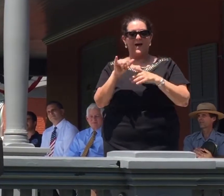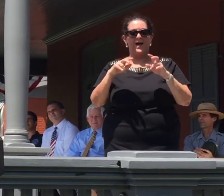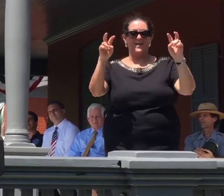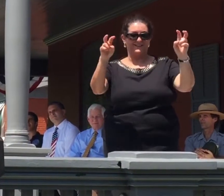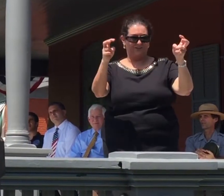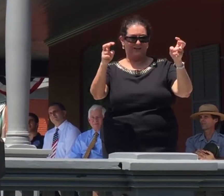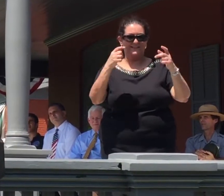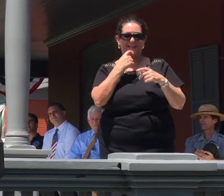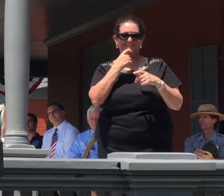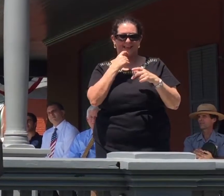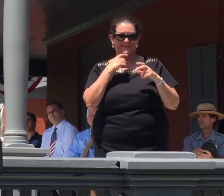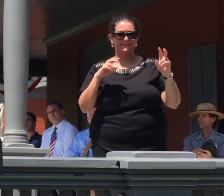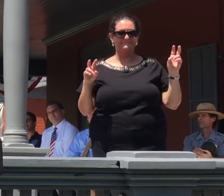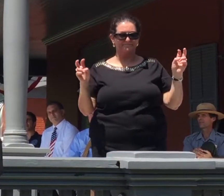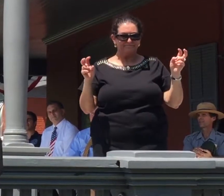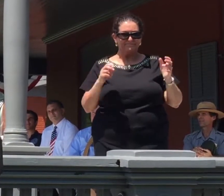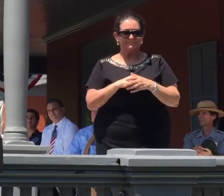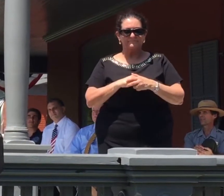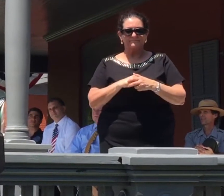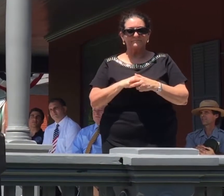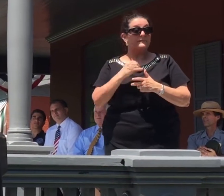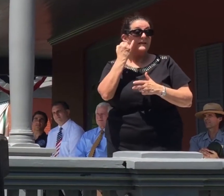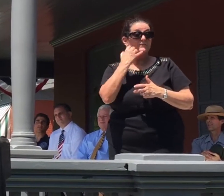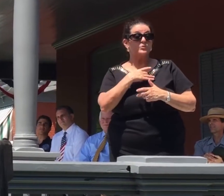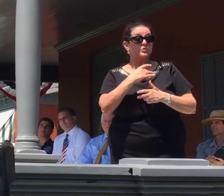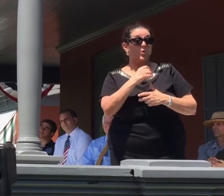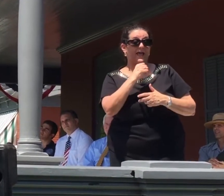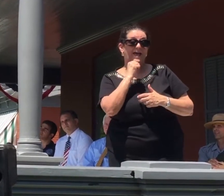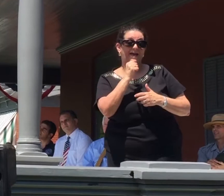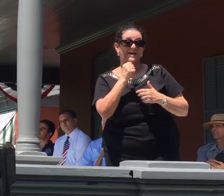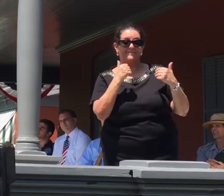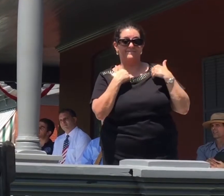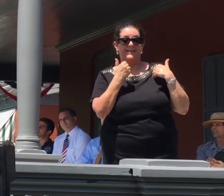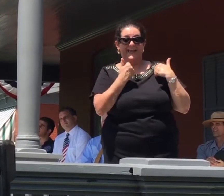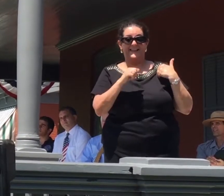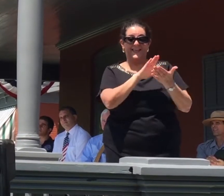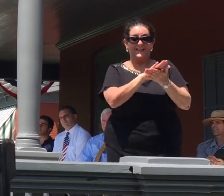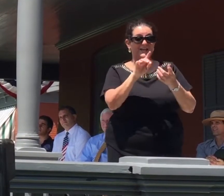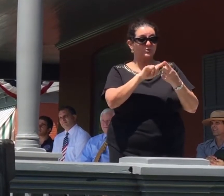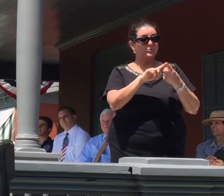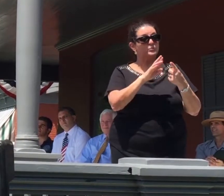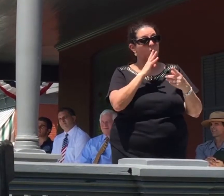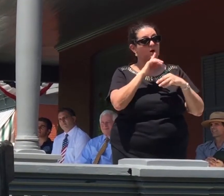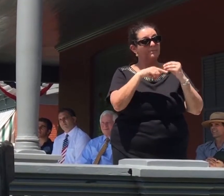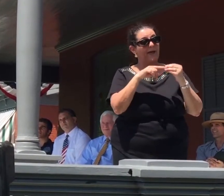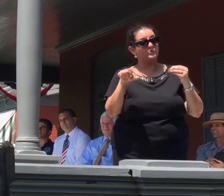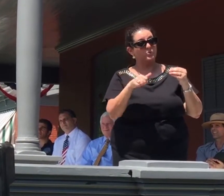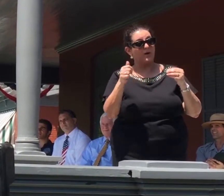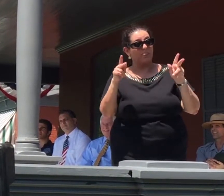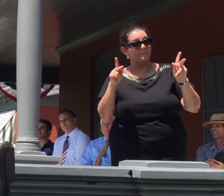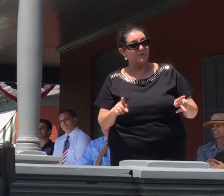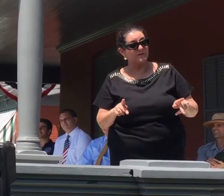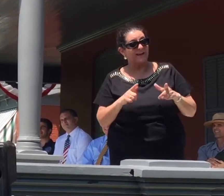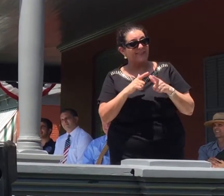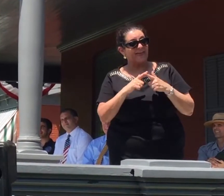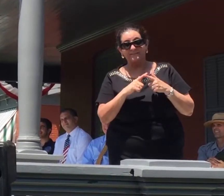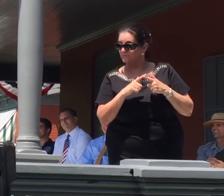settee. The message on the pillow said, "If you don't have anything nice to say about someone, come sit next